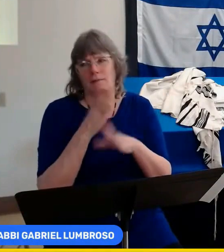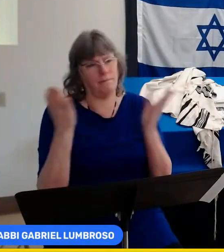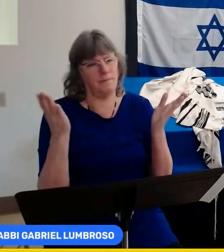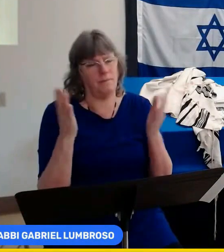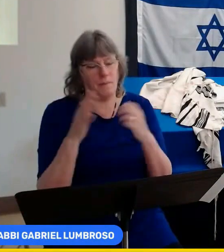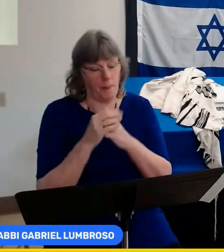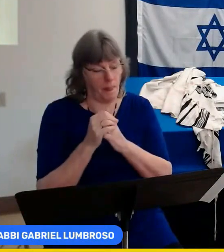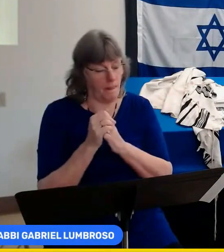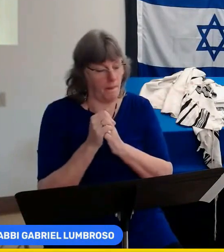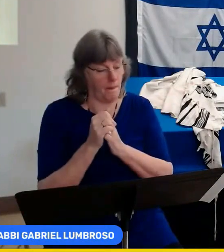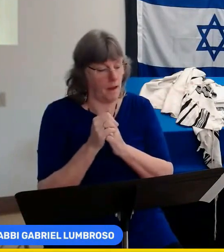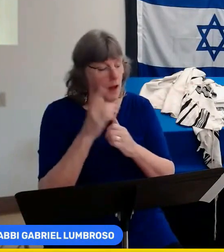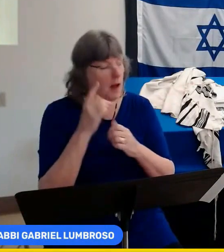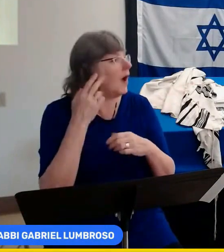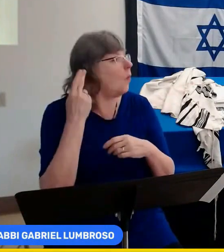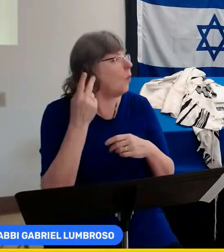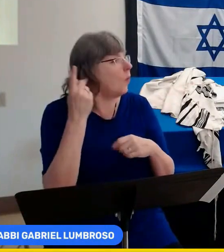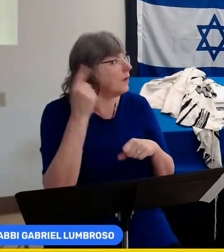anyway.